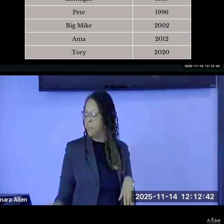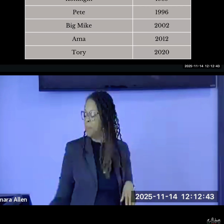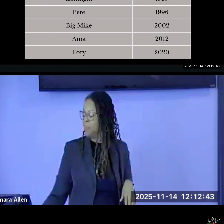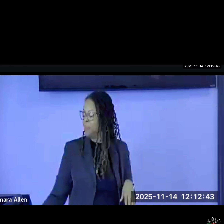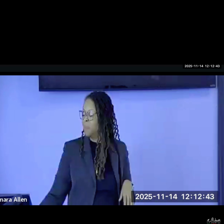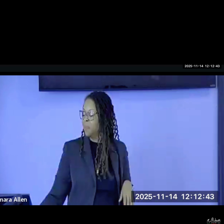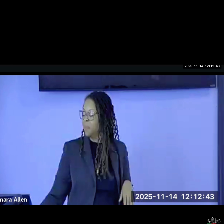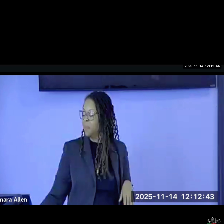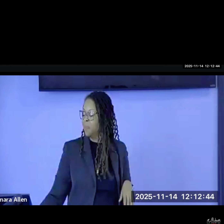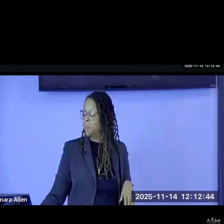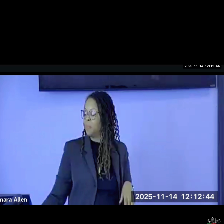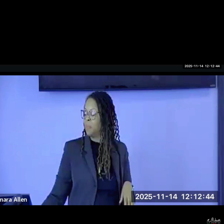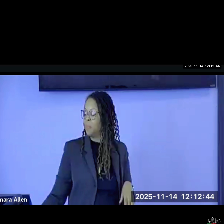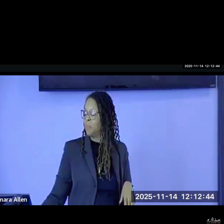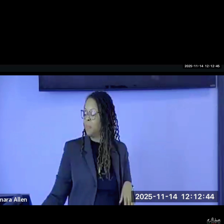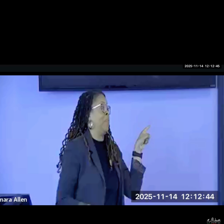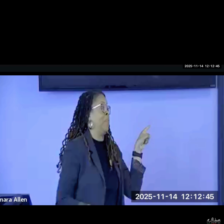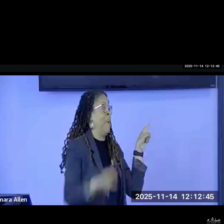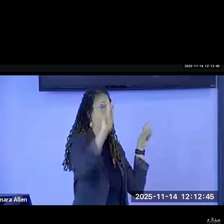Next slide.